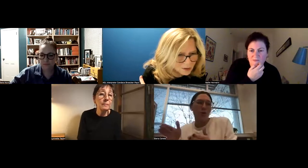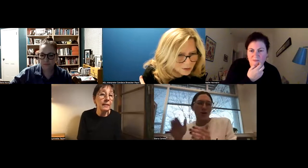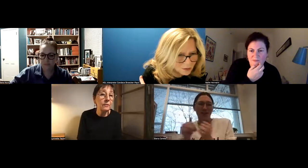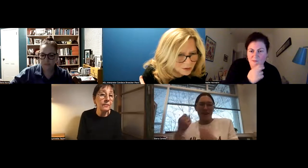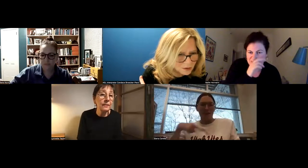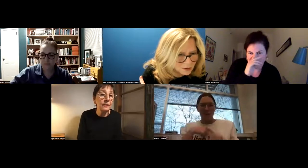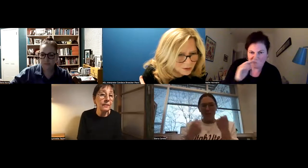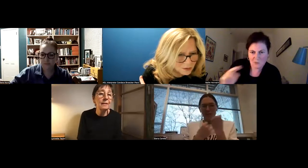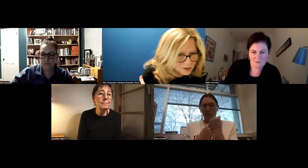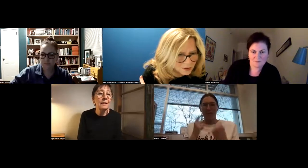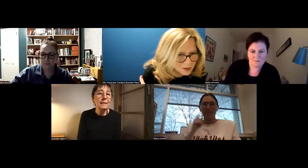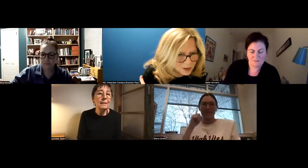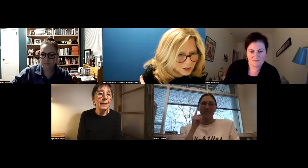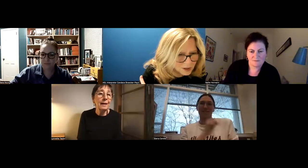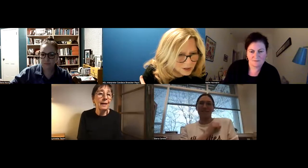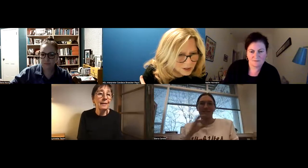also in the medical field.